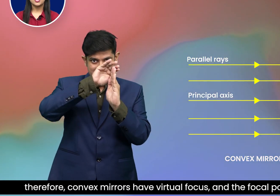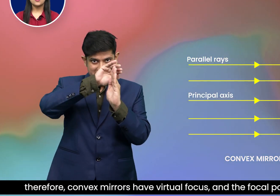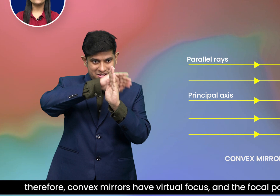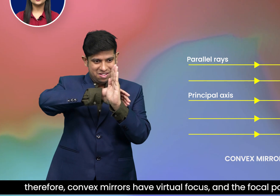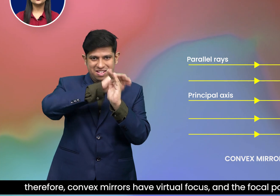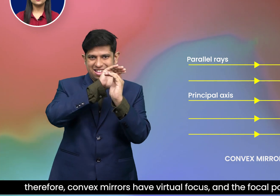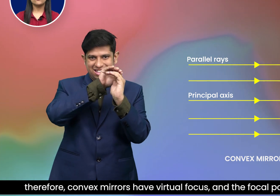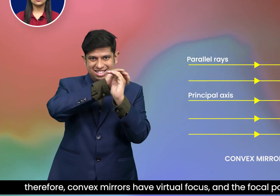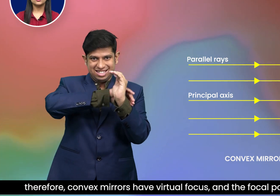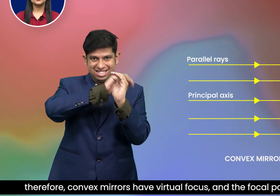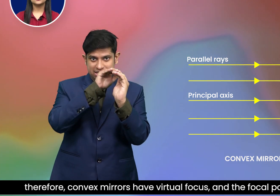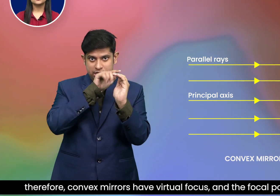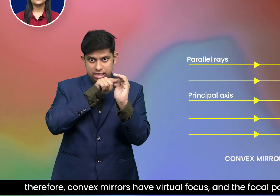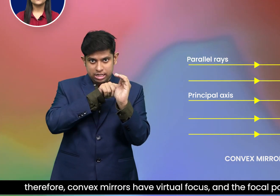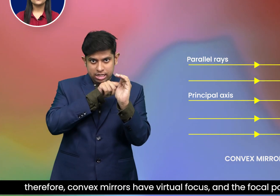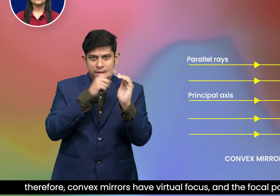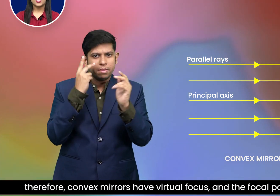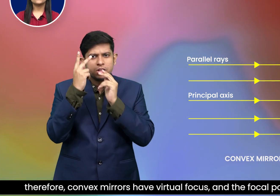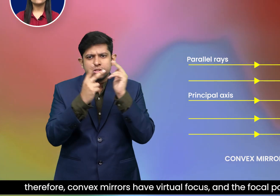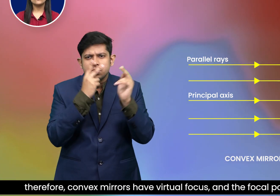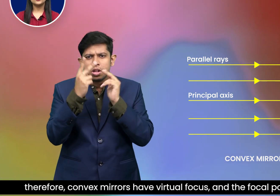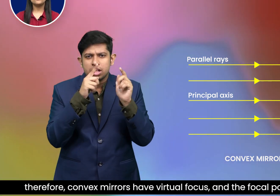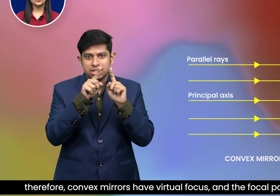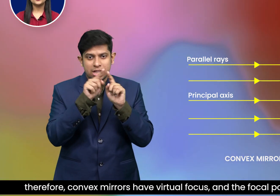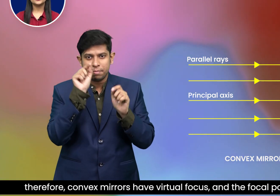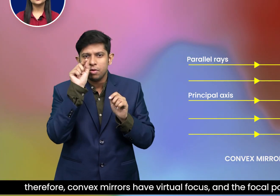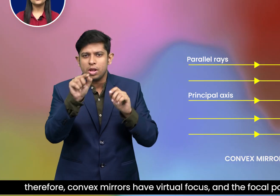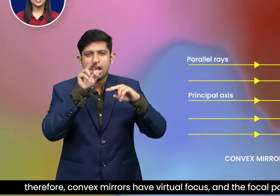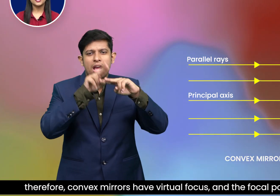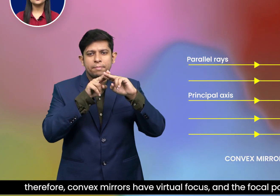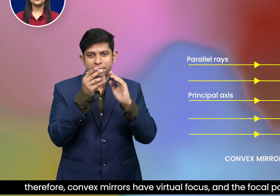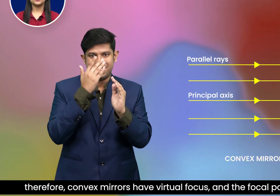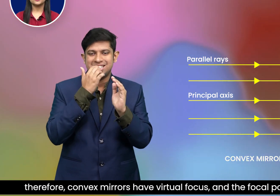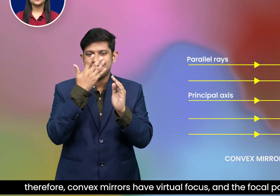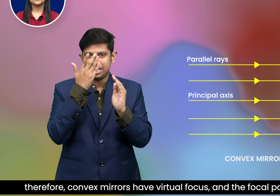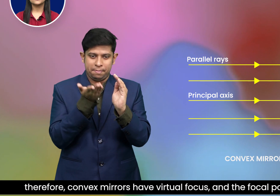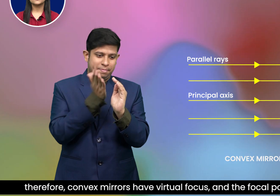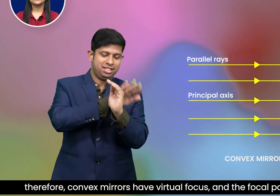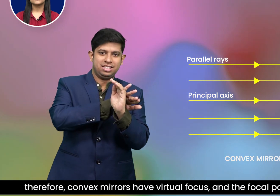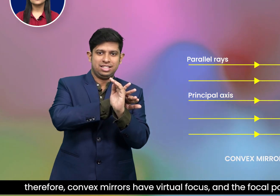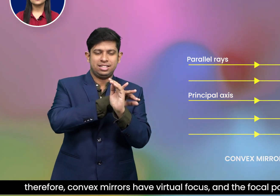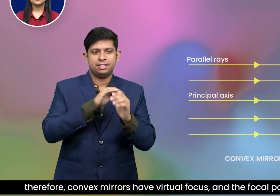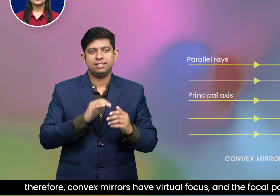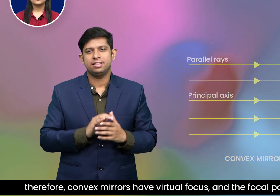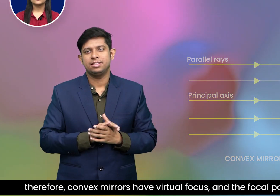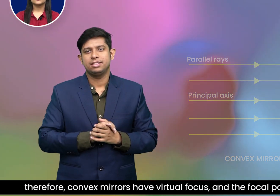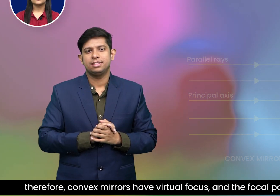mirrors have virtual focus and the focal point is behind the mirror.